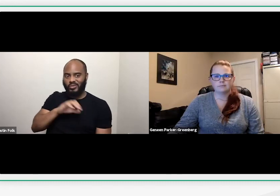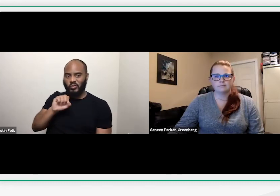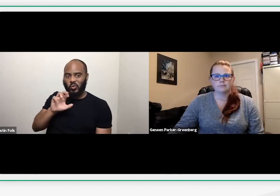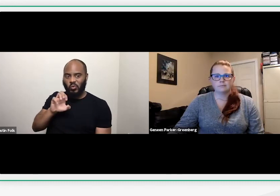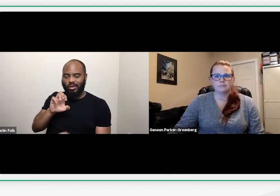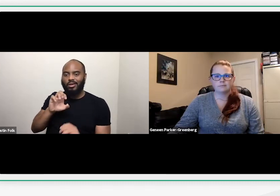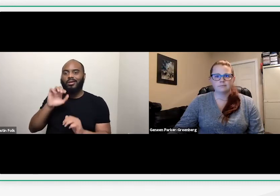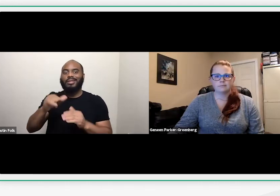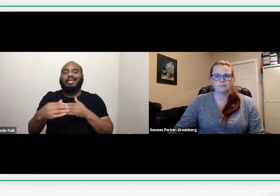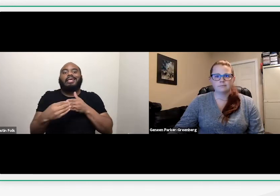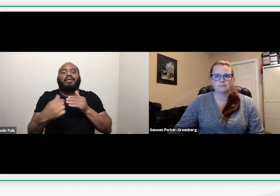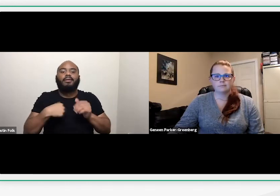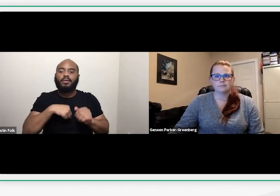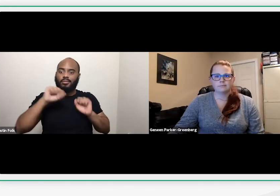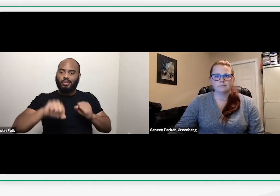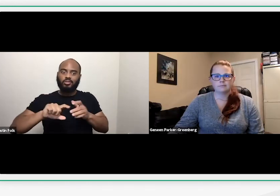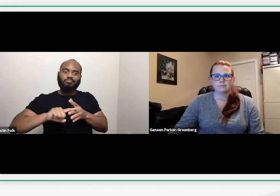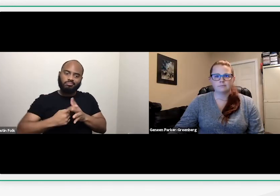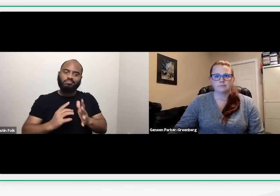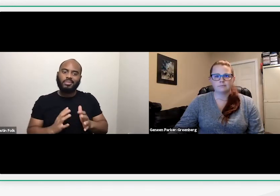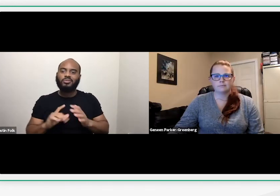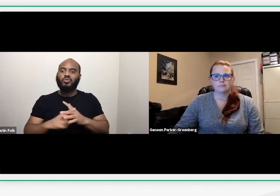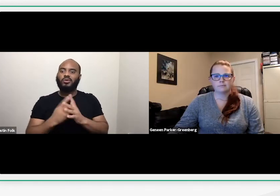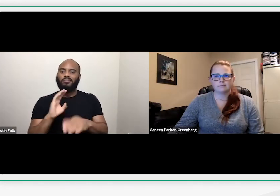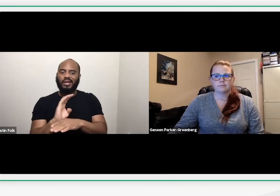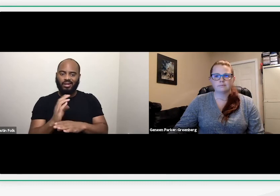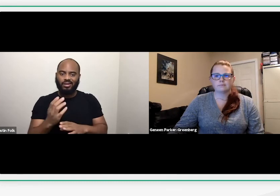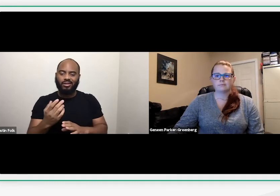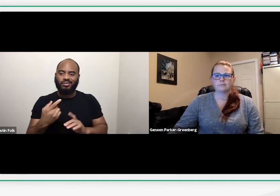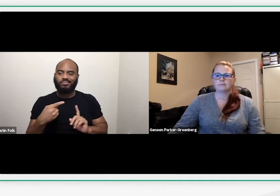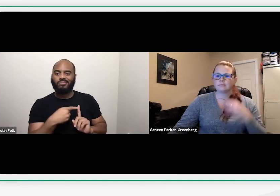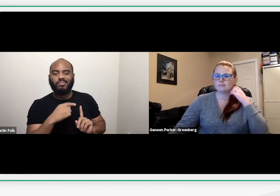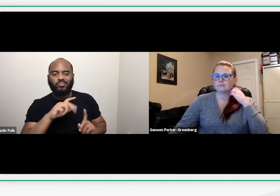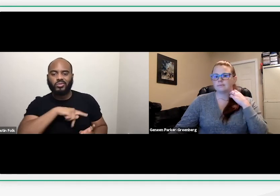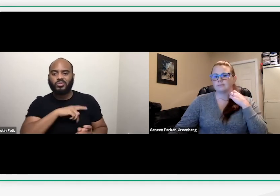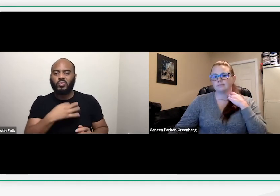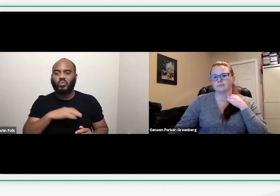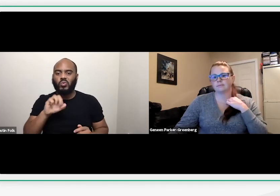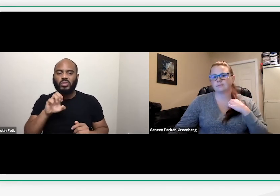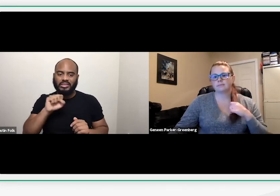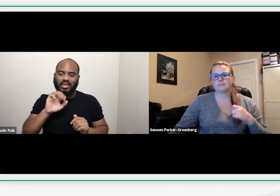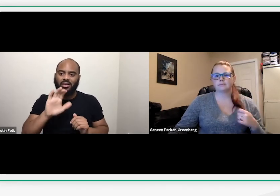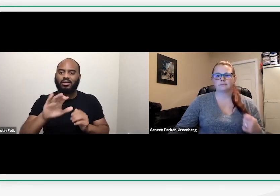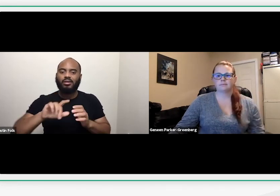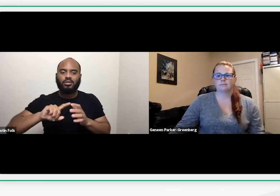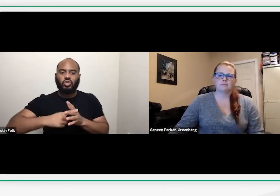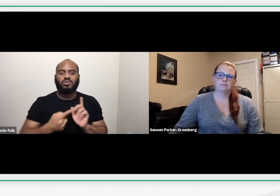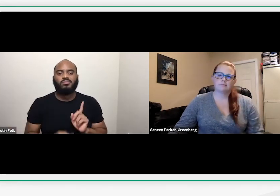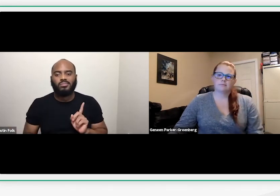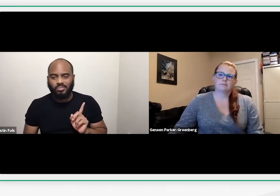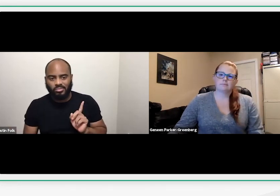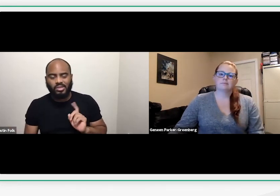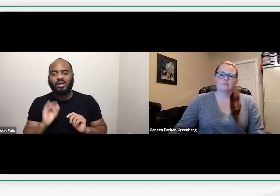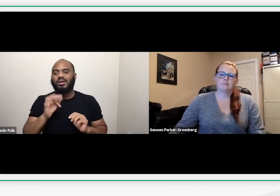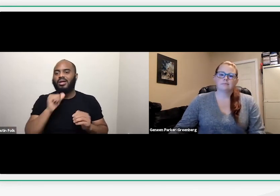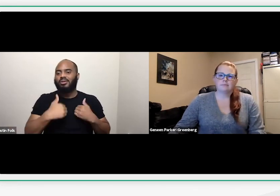Right. And like I mentioned, we've got to keep up with our personal credit score because that's the leading edge, our leading edge. And that's what we